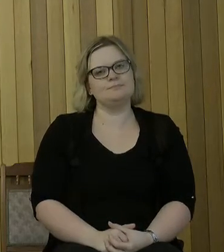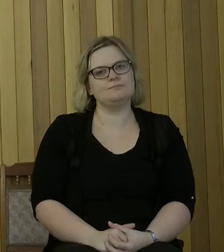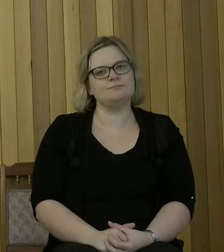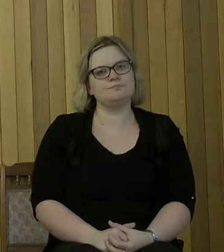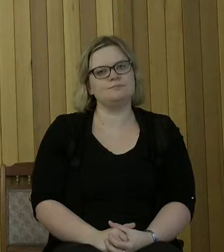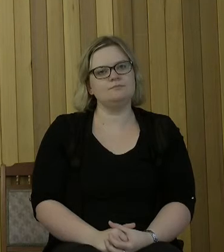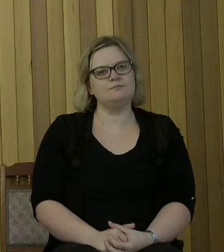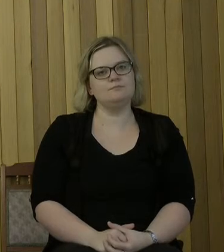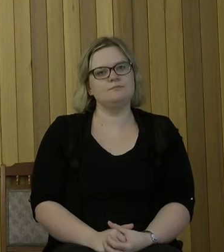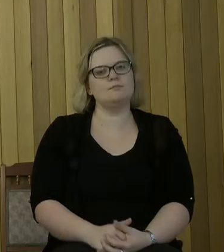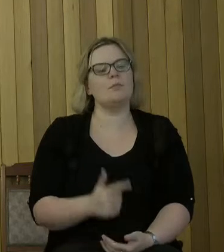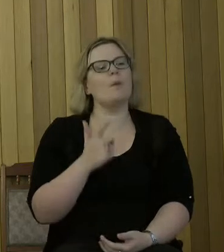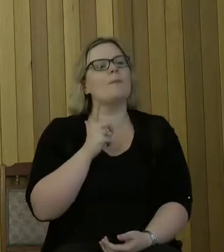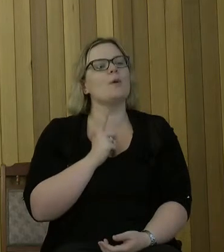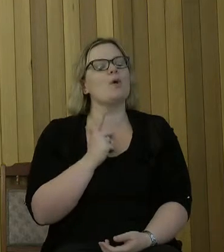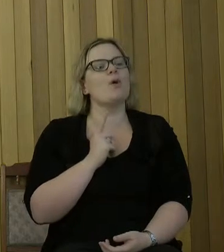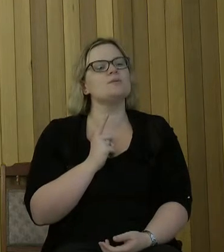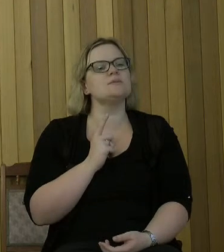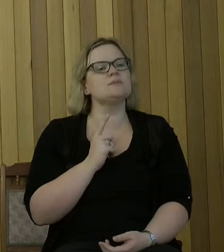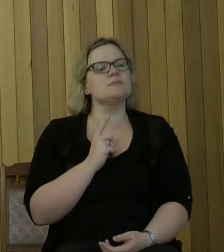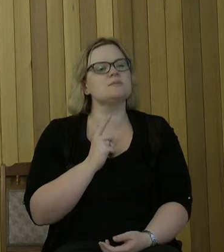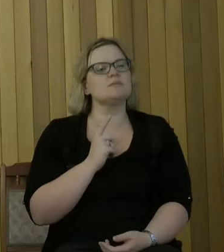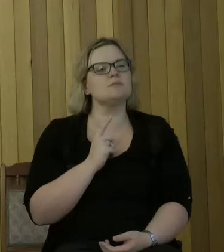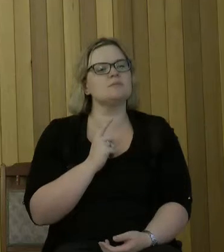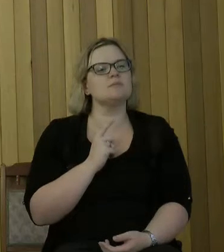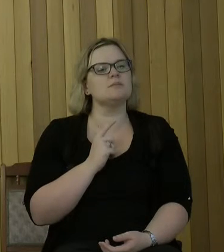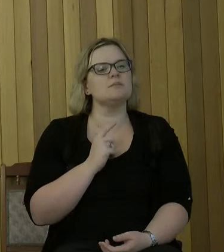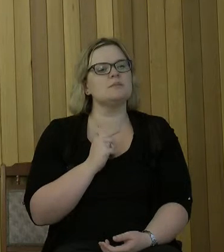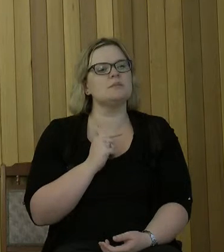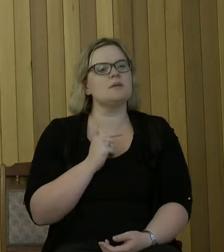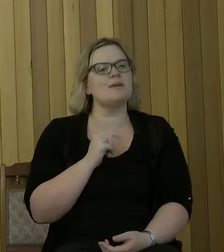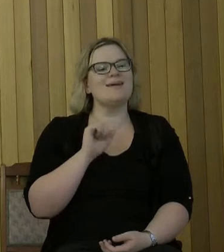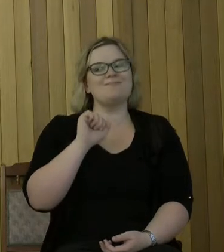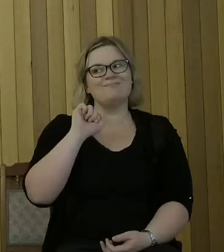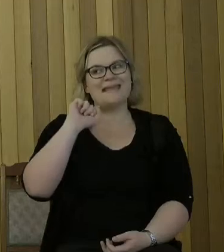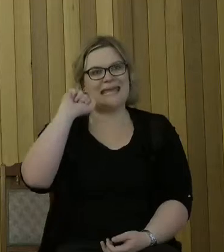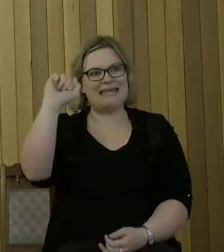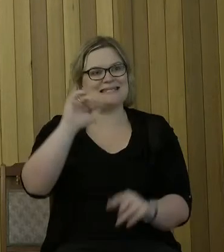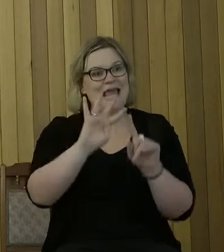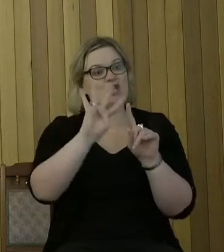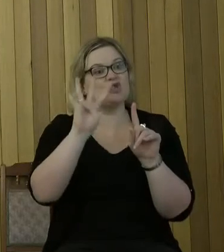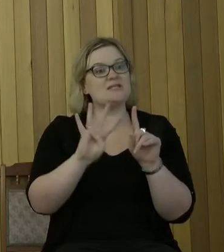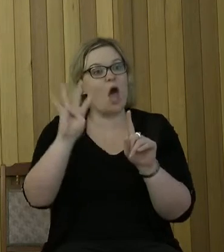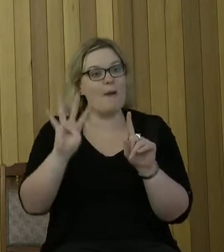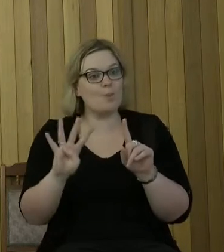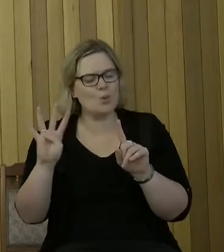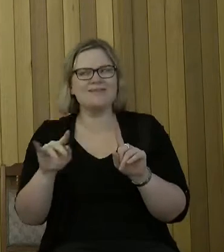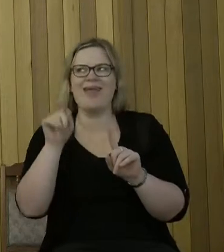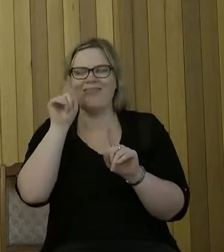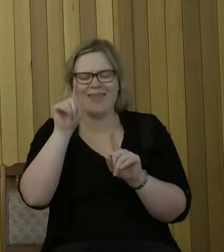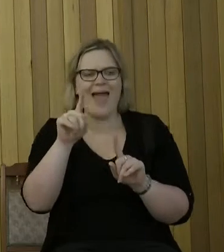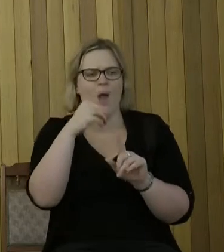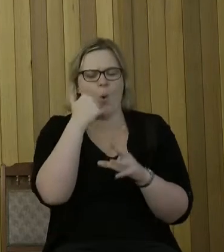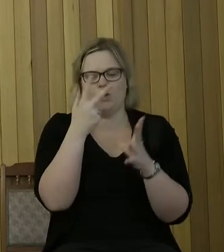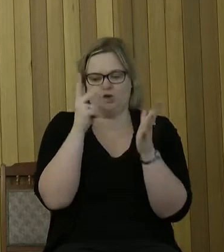Because these early church people, disciples, that's what they did. They spent